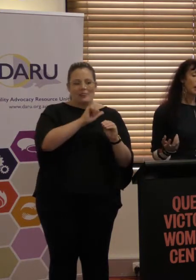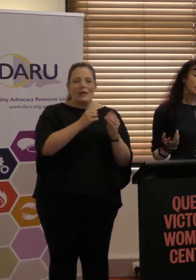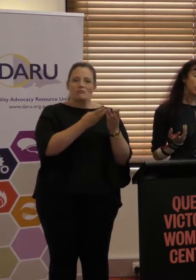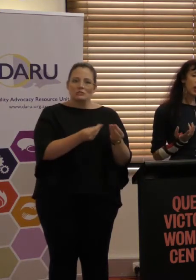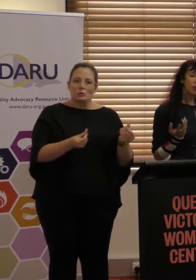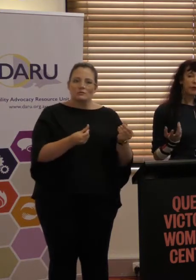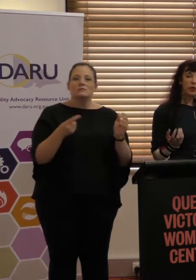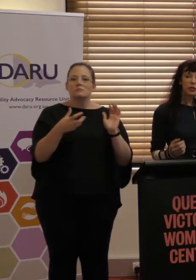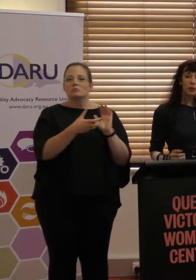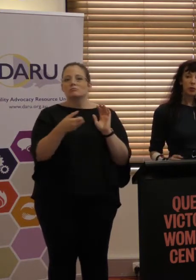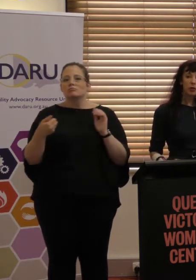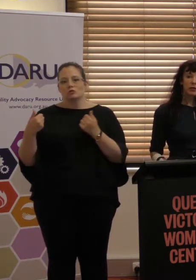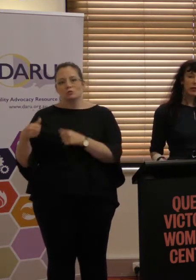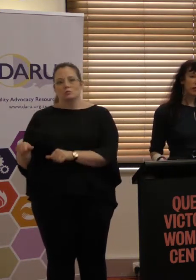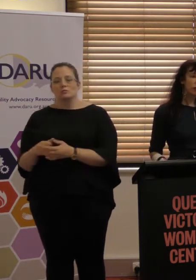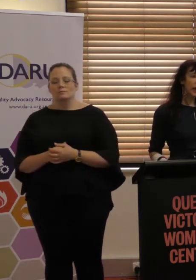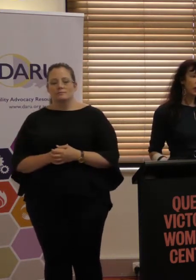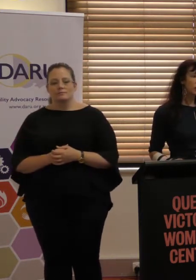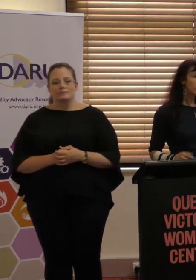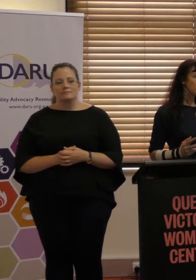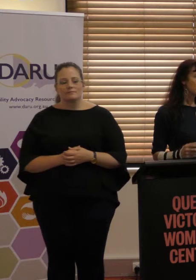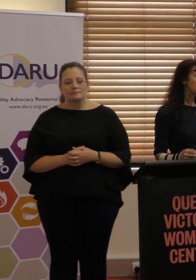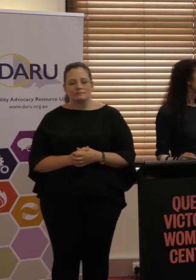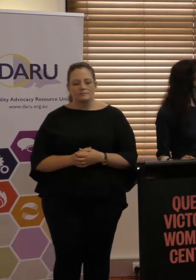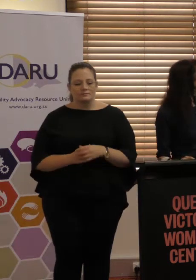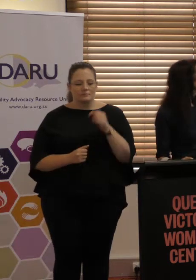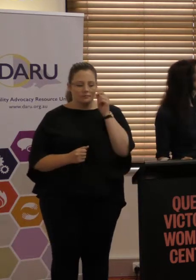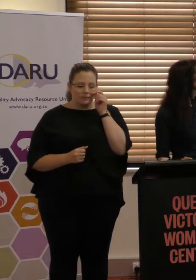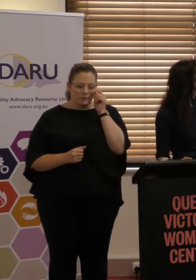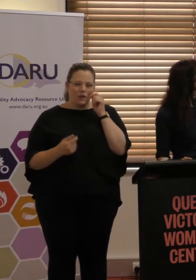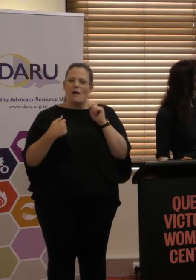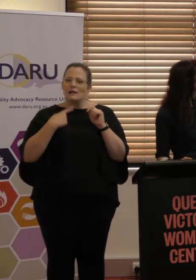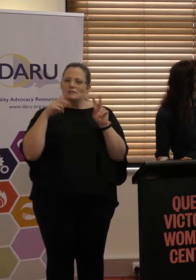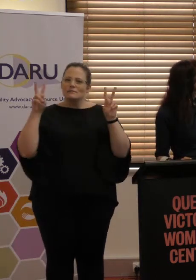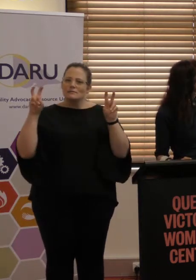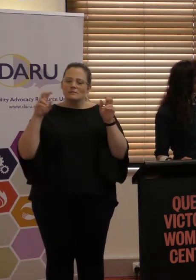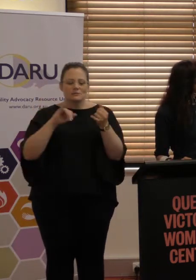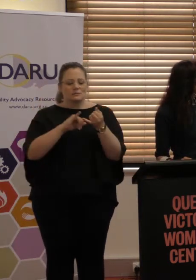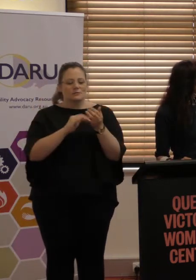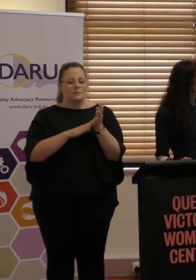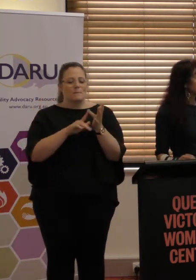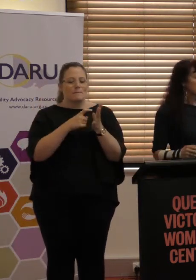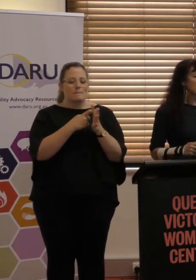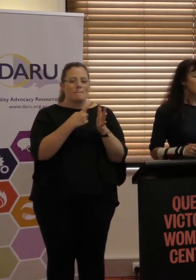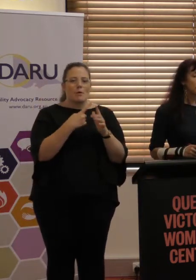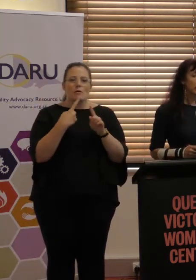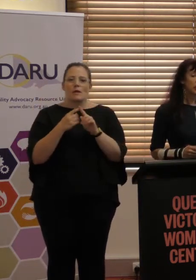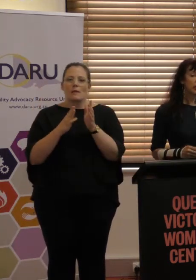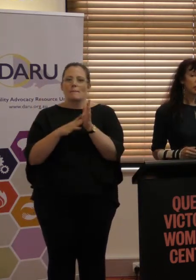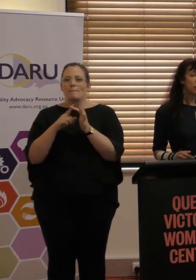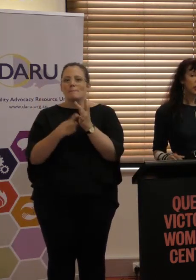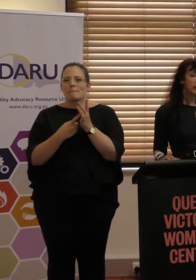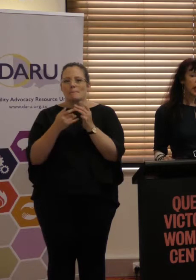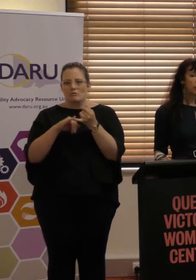So when I refer to some of the booklets that are around, I use the term smoke and mirrors. And one of the